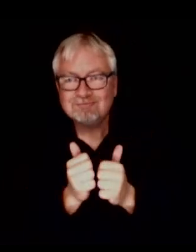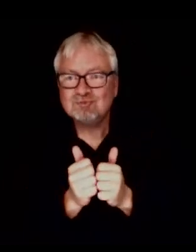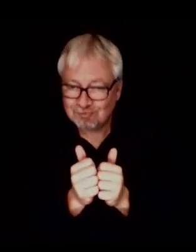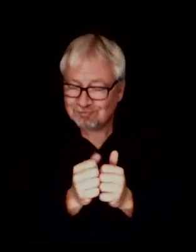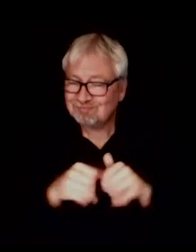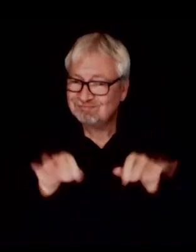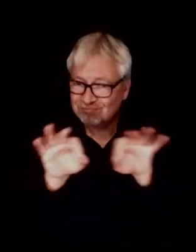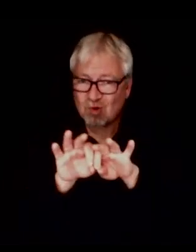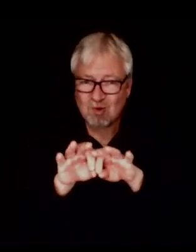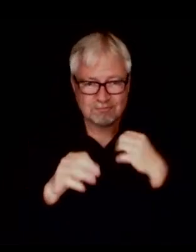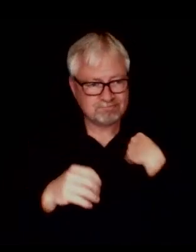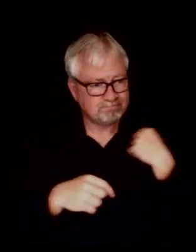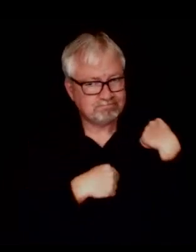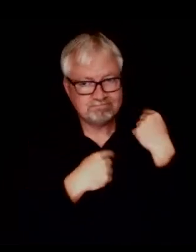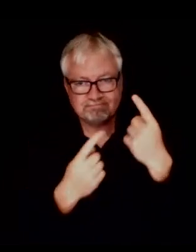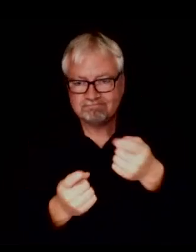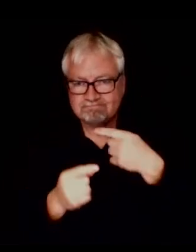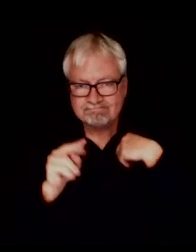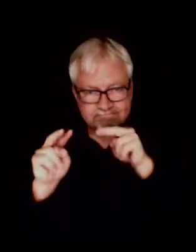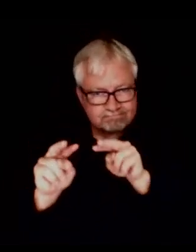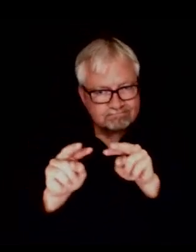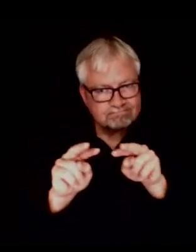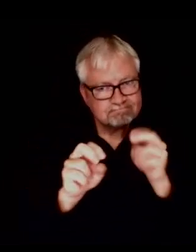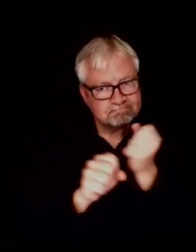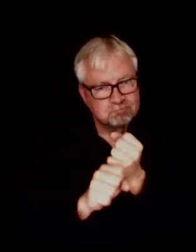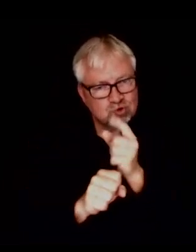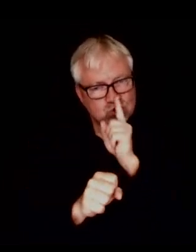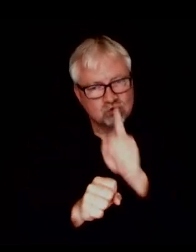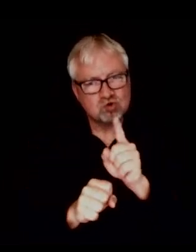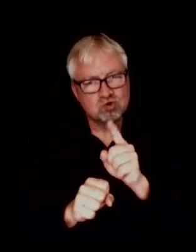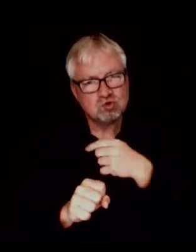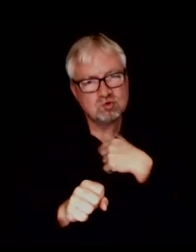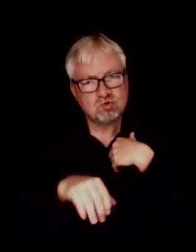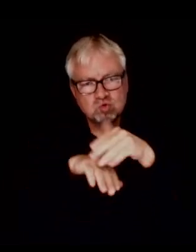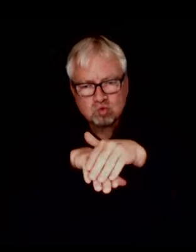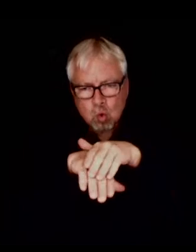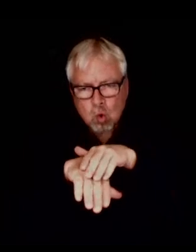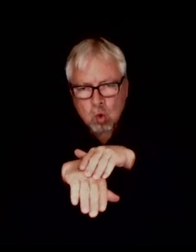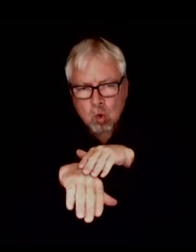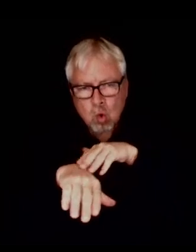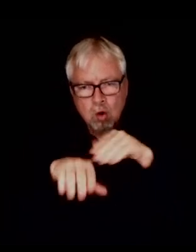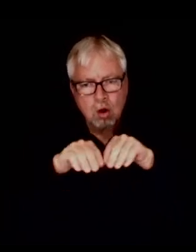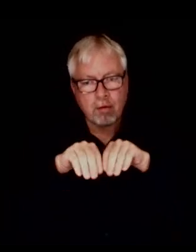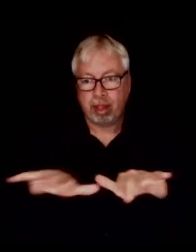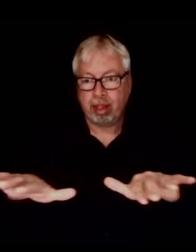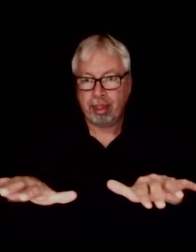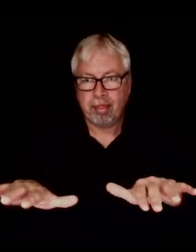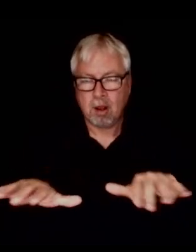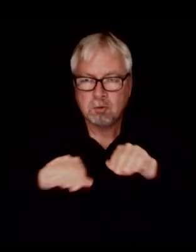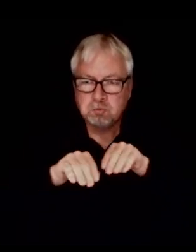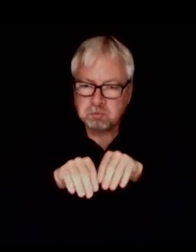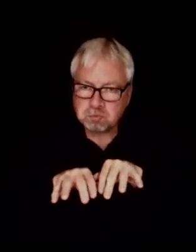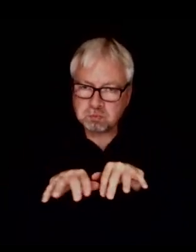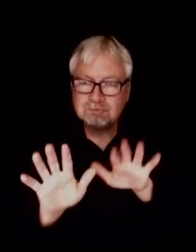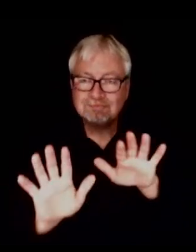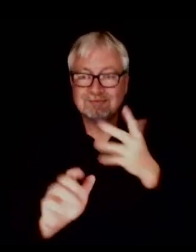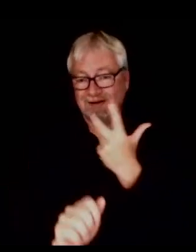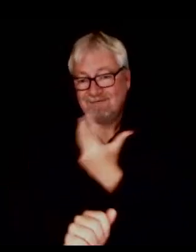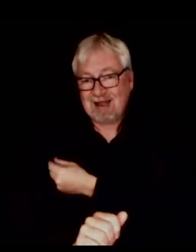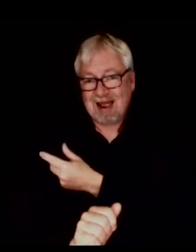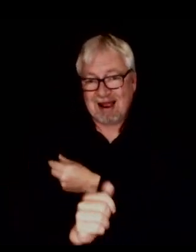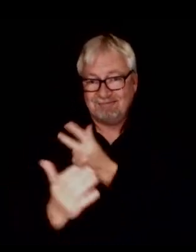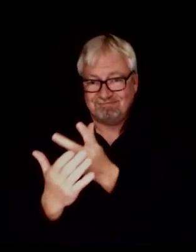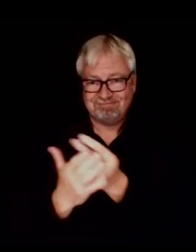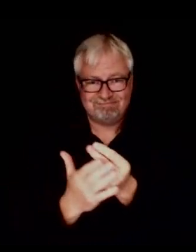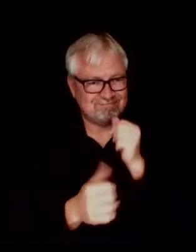of the virus. And now more than ever, especially as vaccines are not yet available for all students, we need to double down on testing.